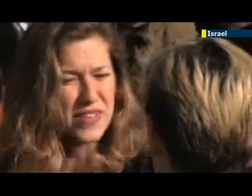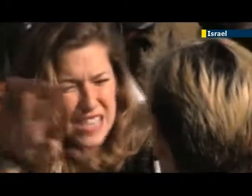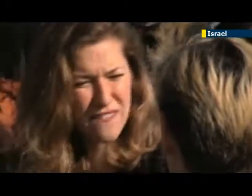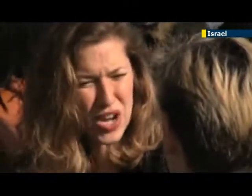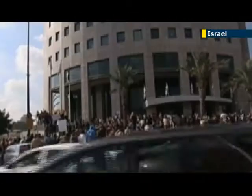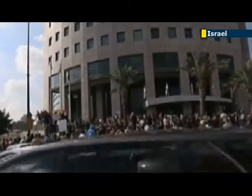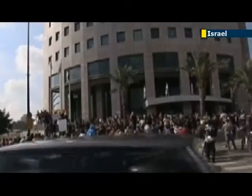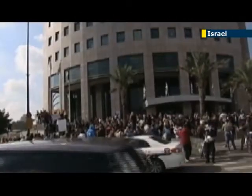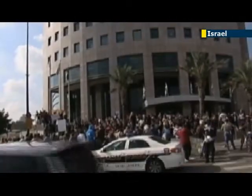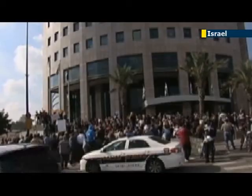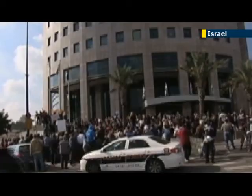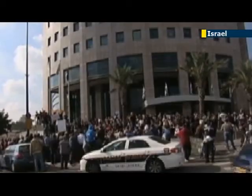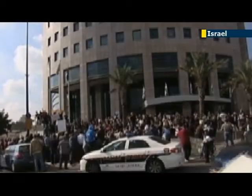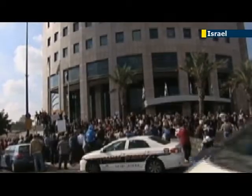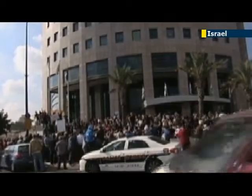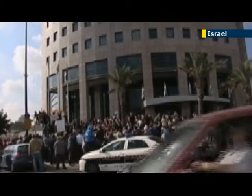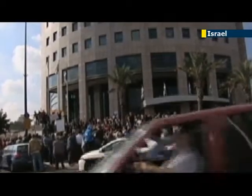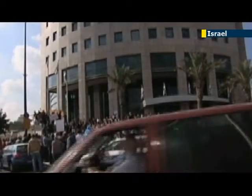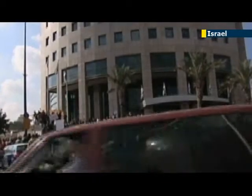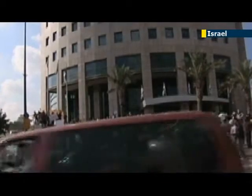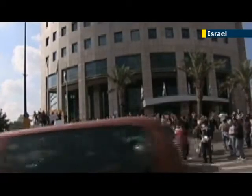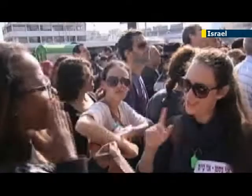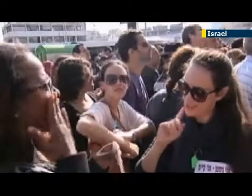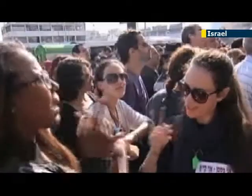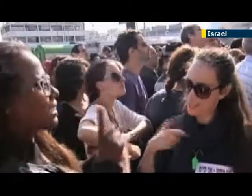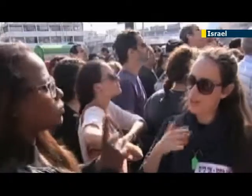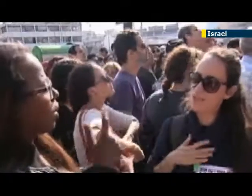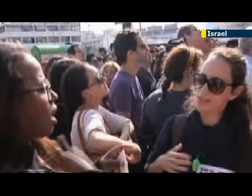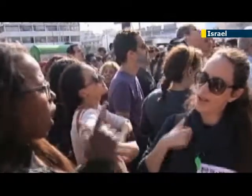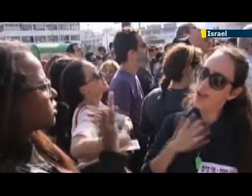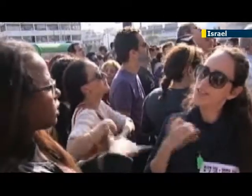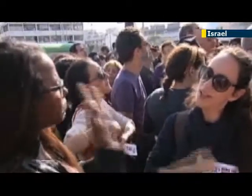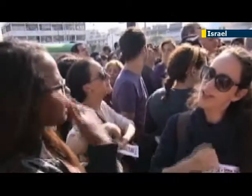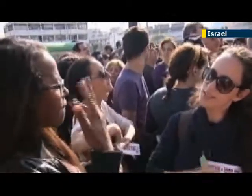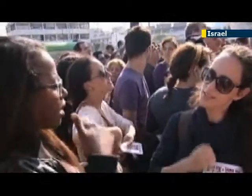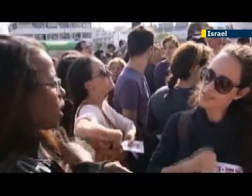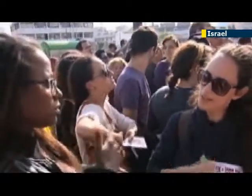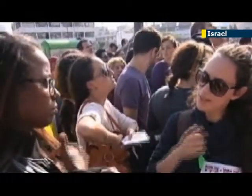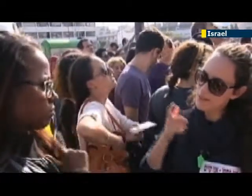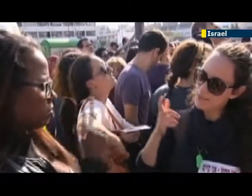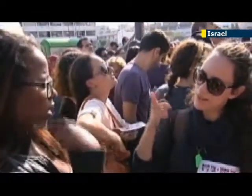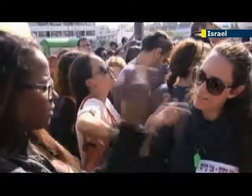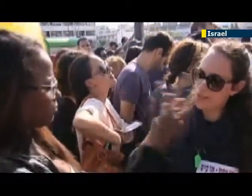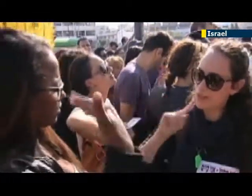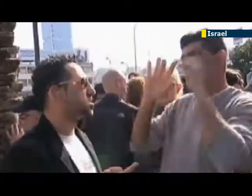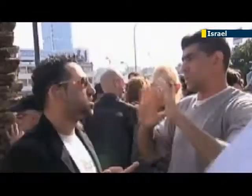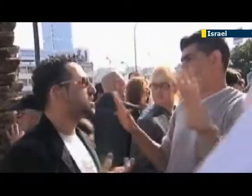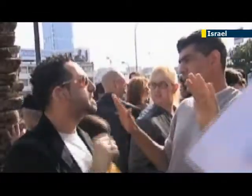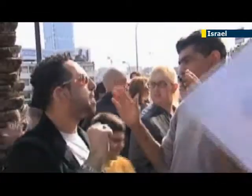meetings. Protesters said Israel's budgetary allotment for care for deaf people is being cut in more than half from the